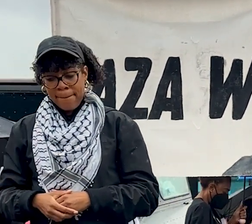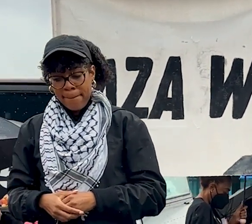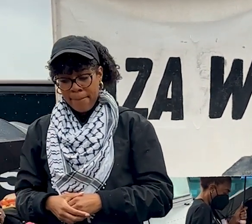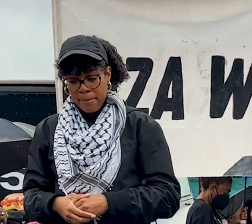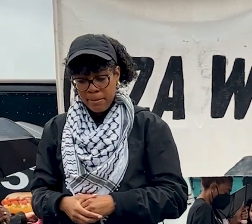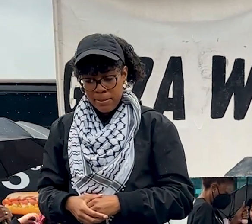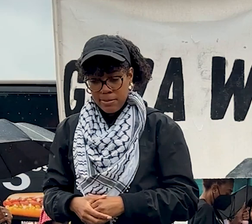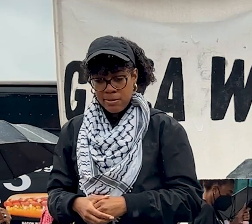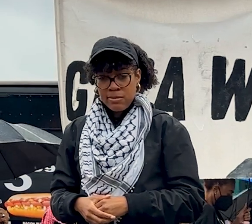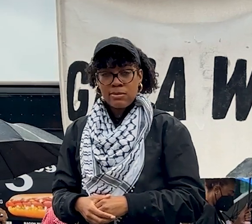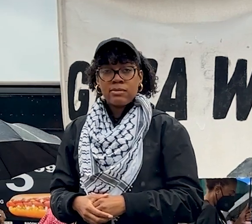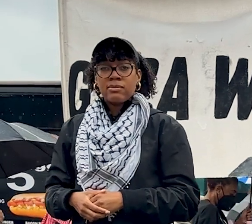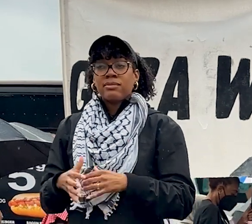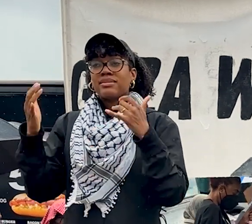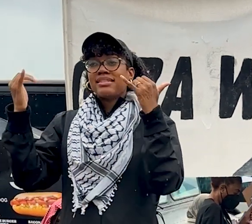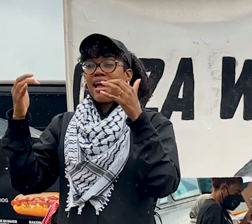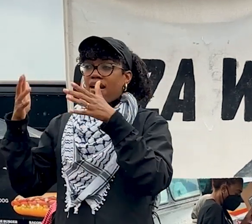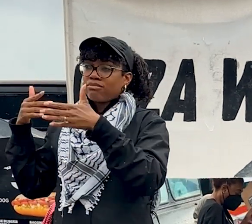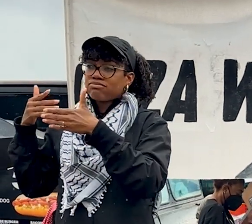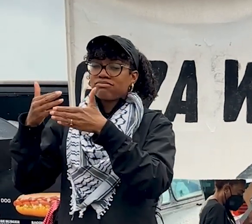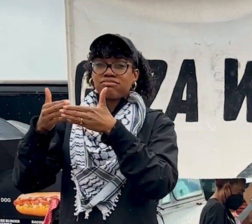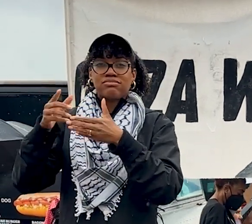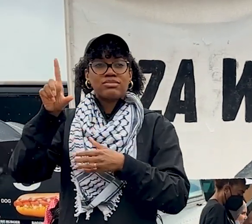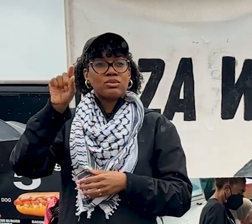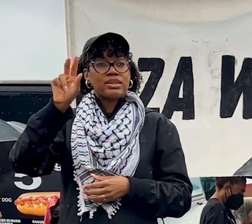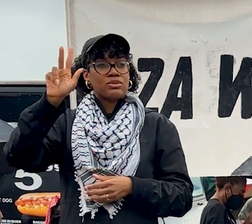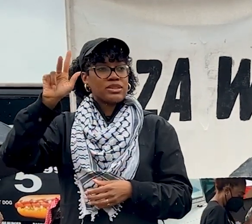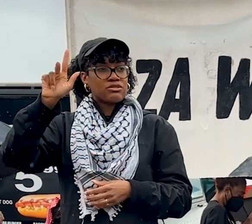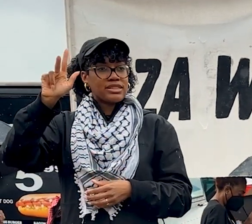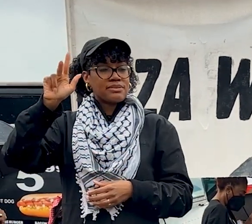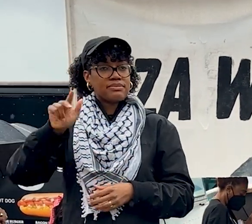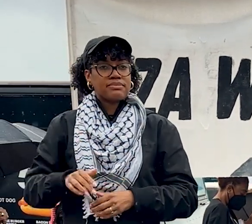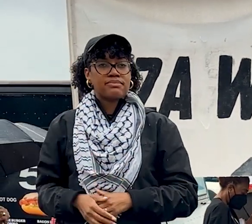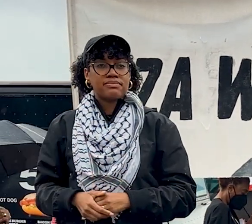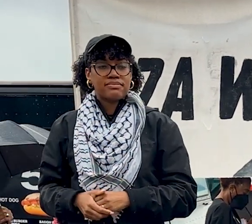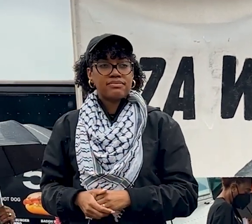Let us fast forward now to 2023.